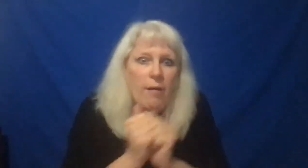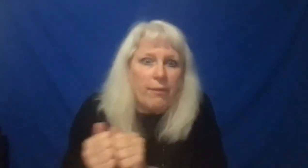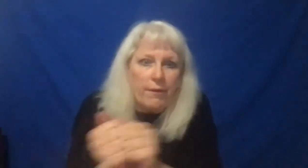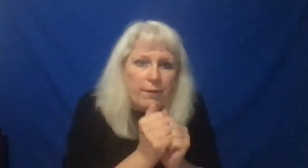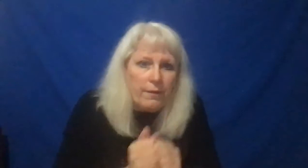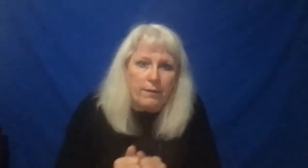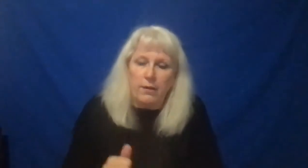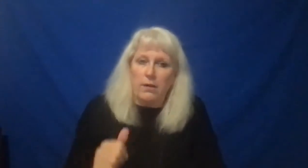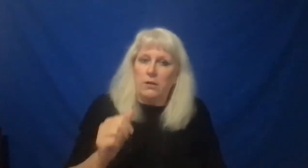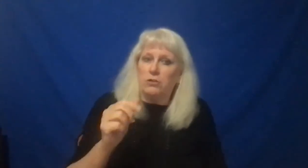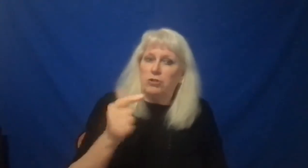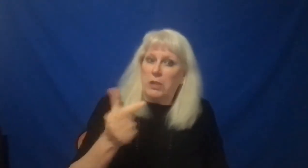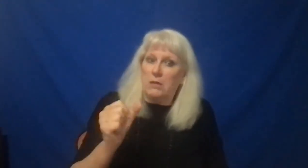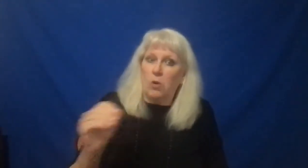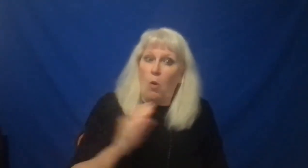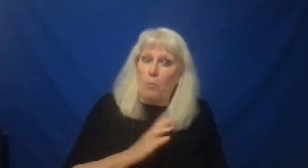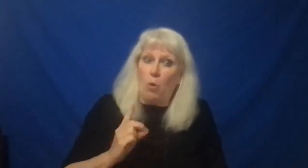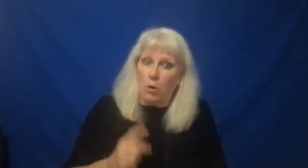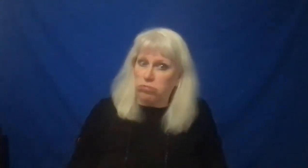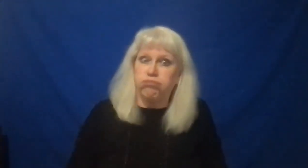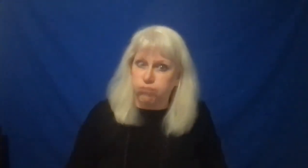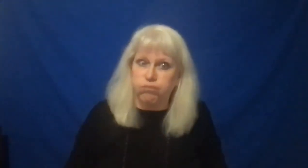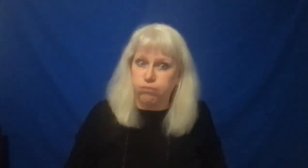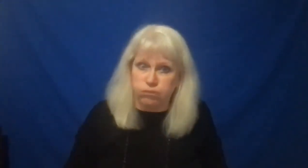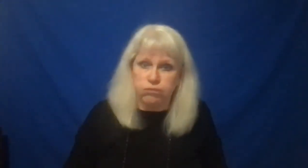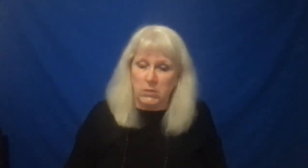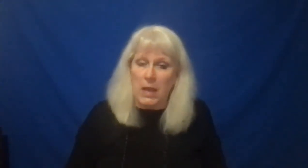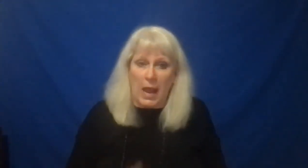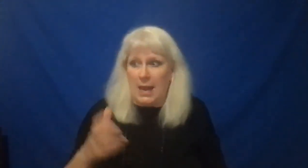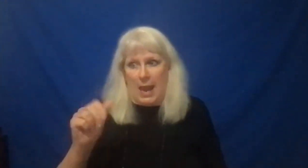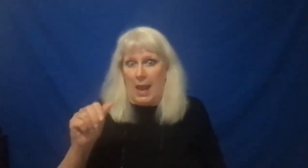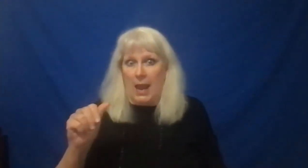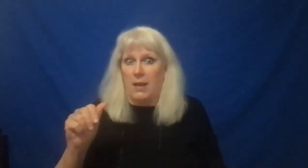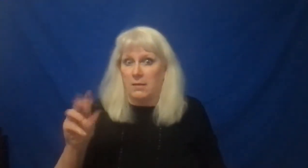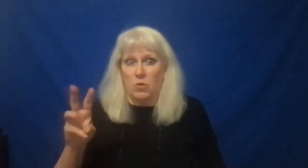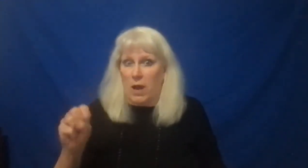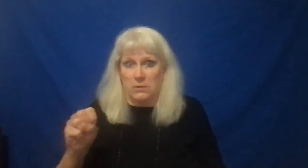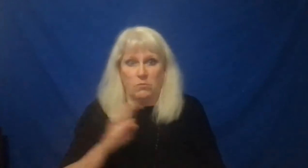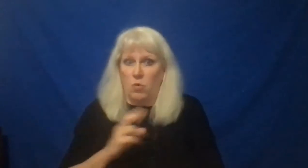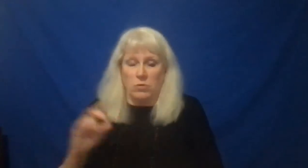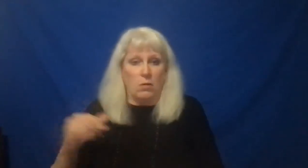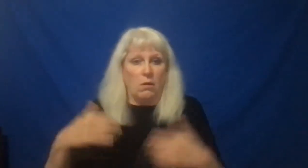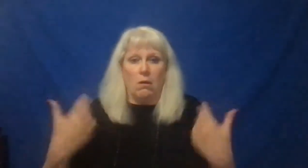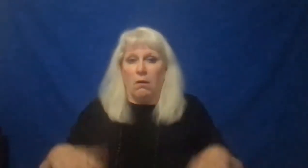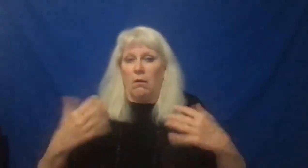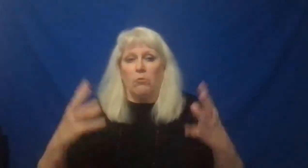Board and my experience on the AAWS board. The opportunity truly is to